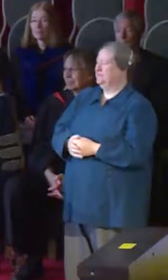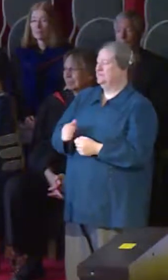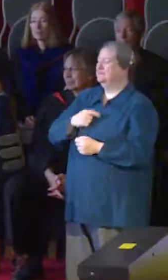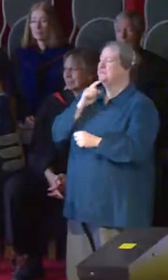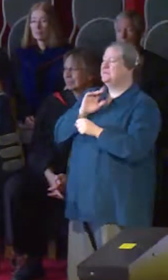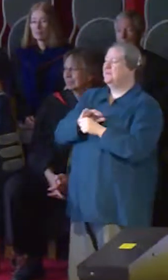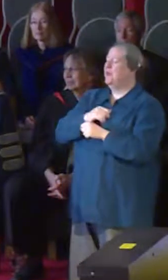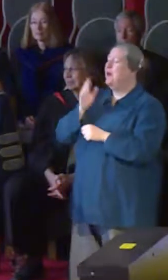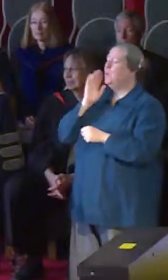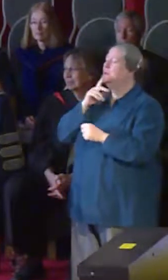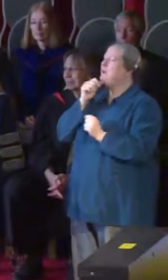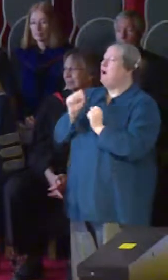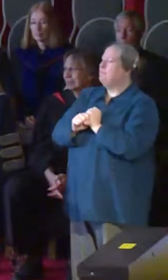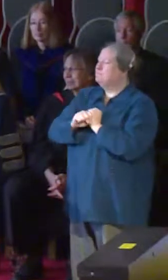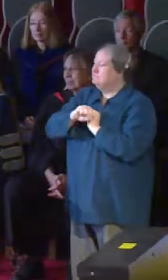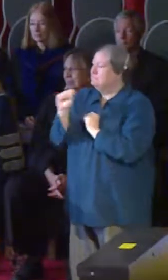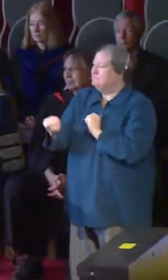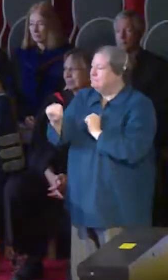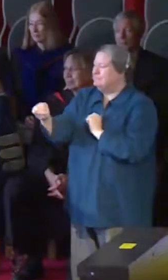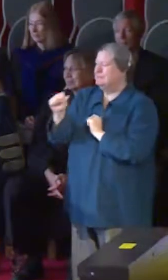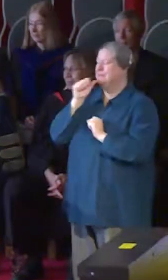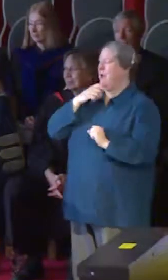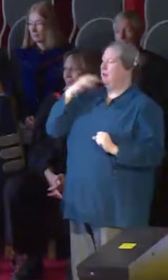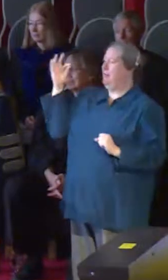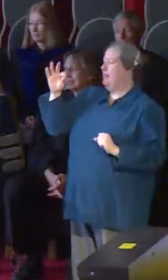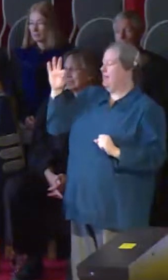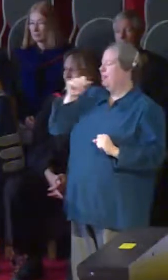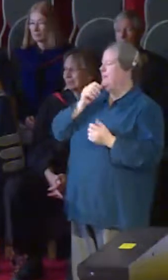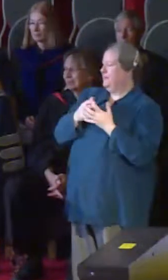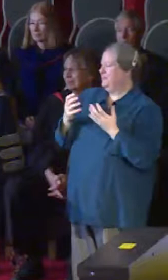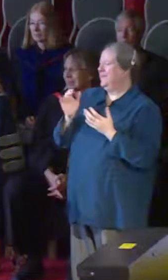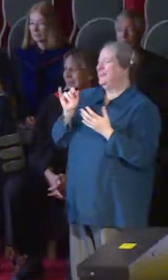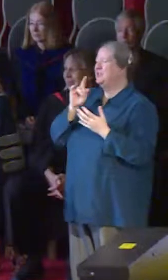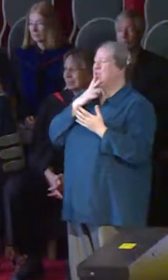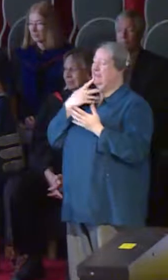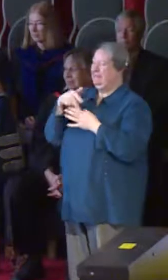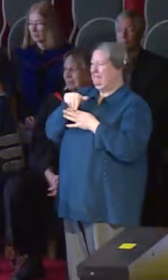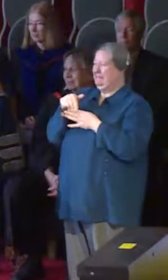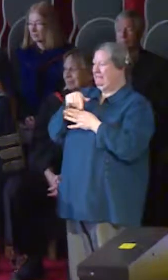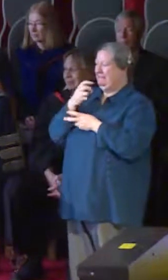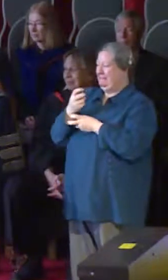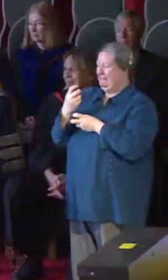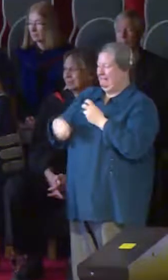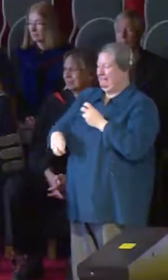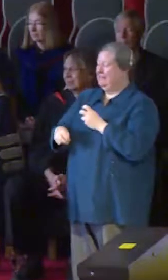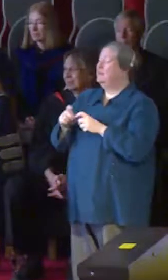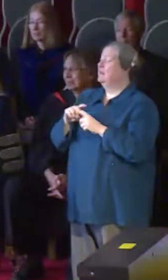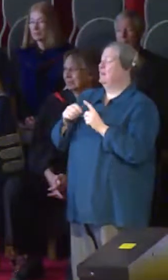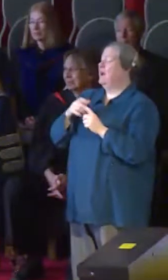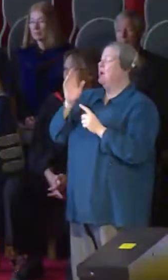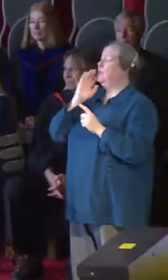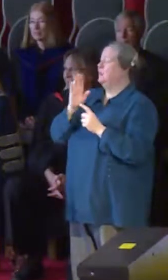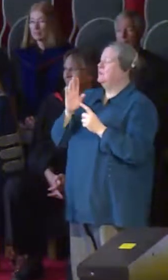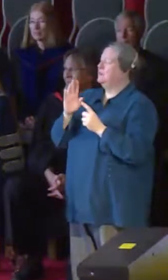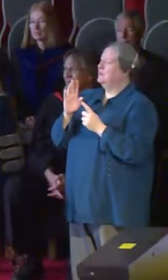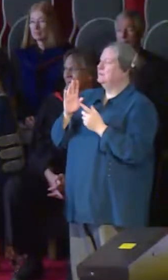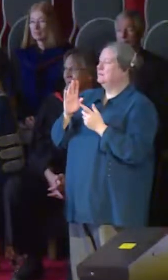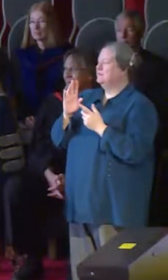to be neither too long nor too preachy, which is always a fine balance. And I'll certainly return to some